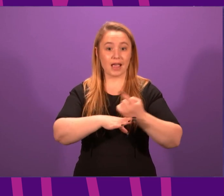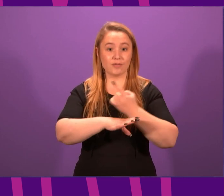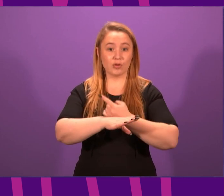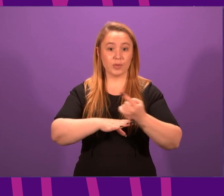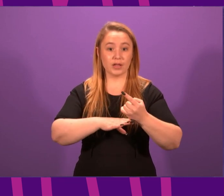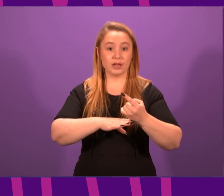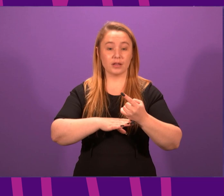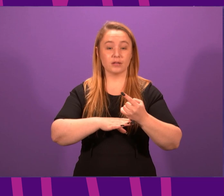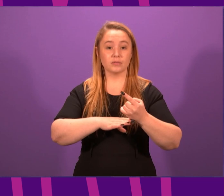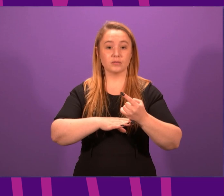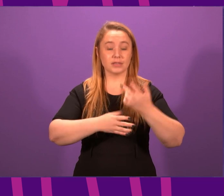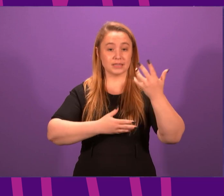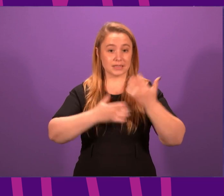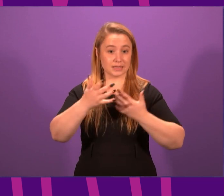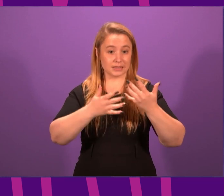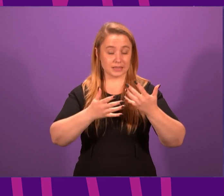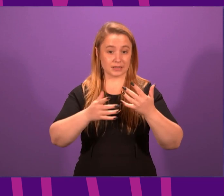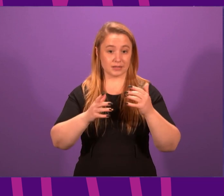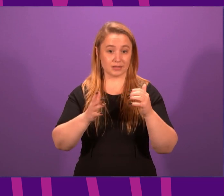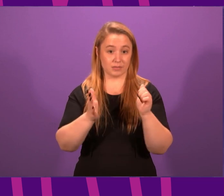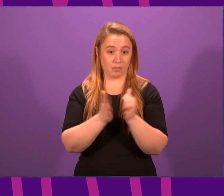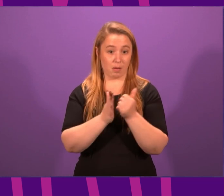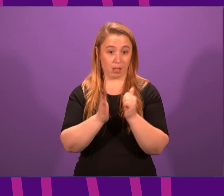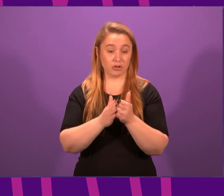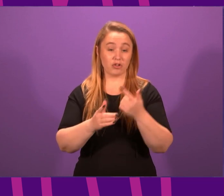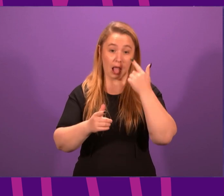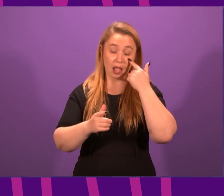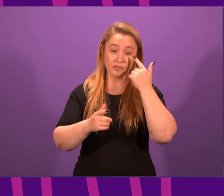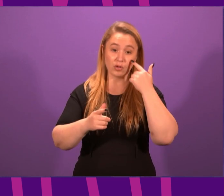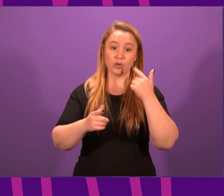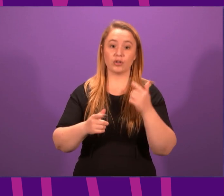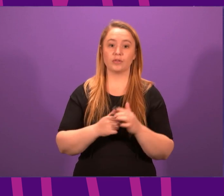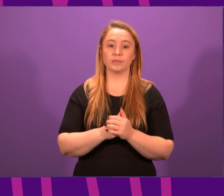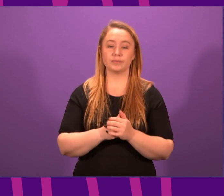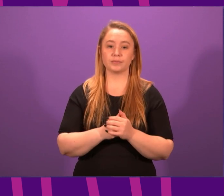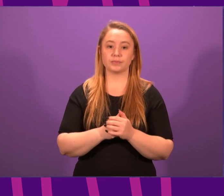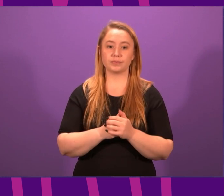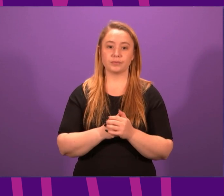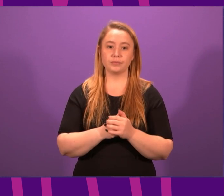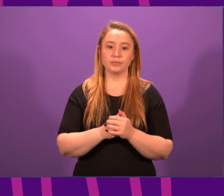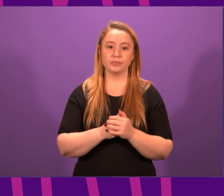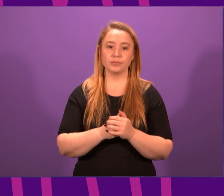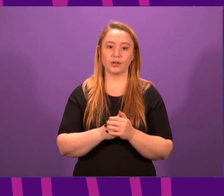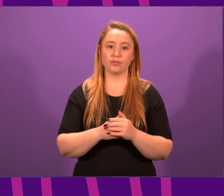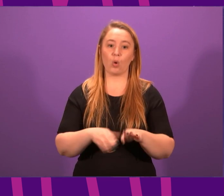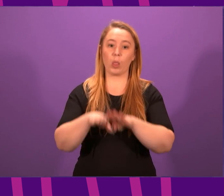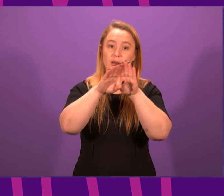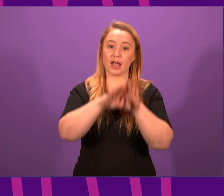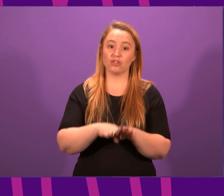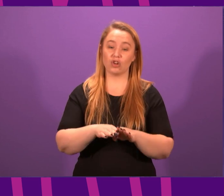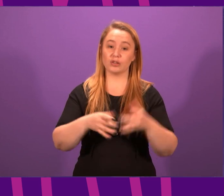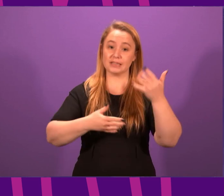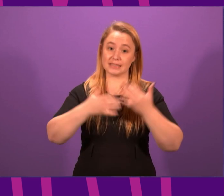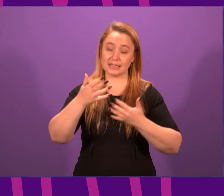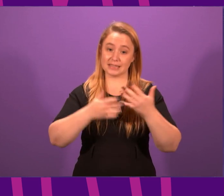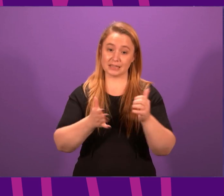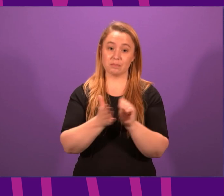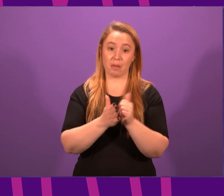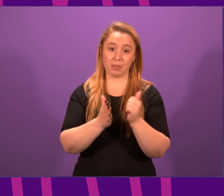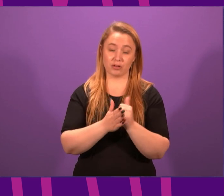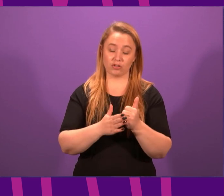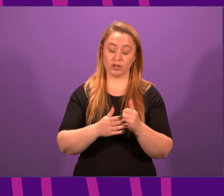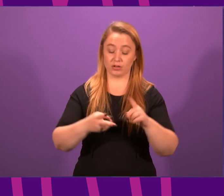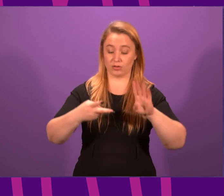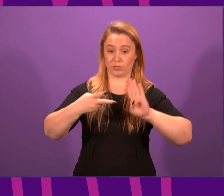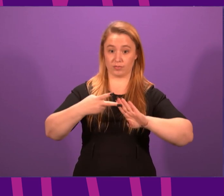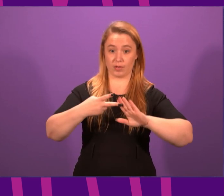of Scotland, you will get the answer there to that first part, and they are published every week. In terms of what we will do to prepare and what lessons we've